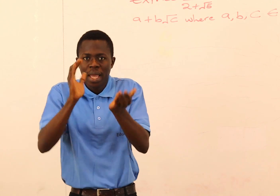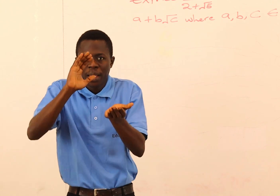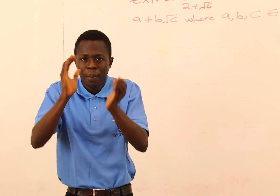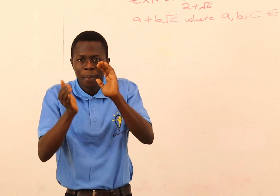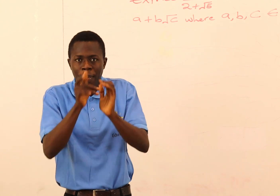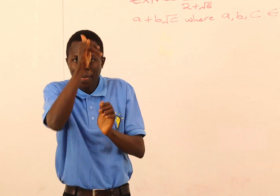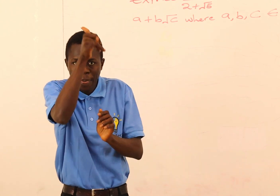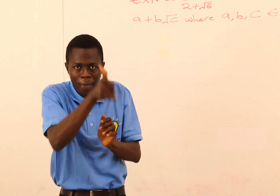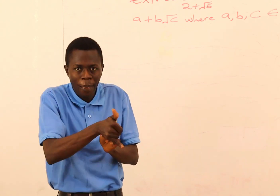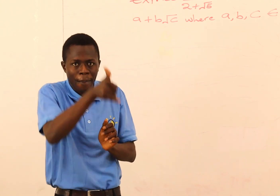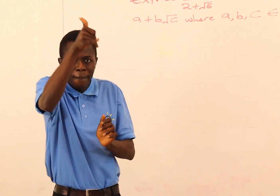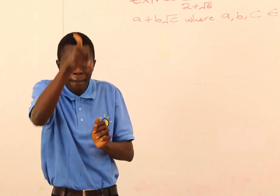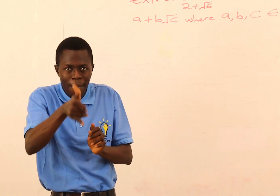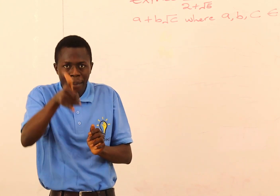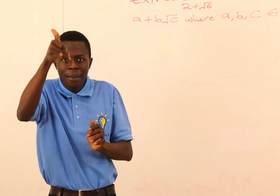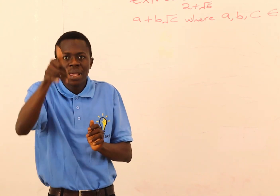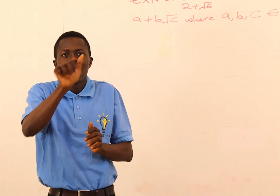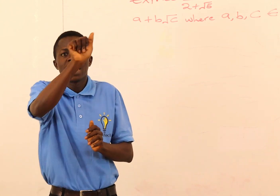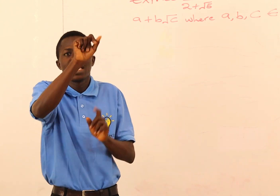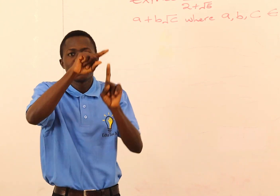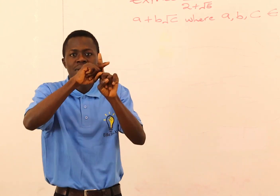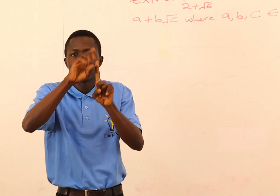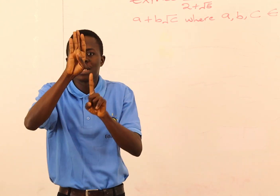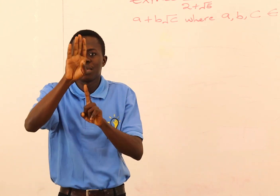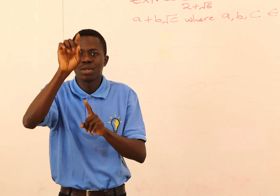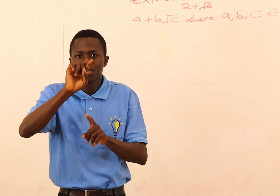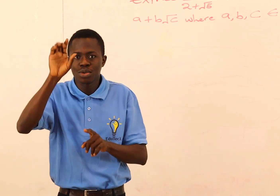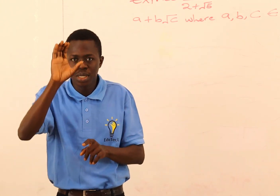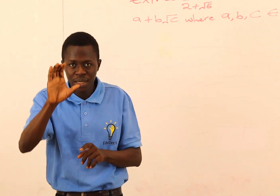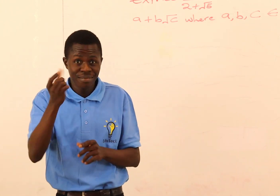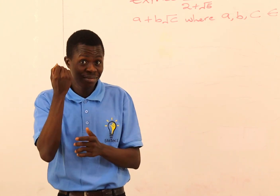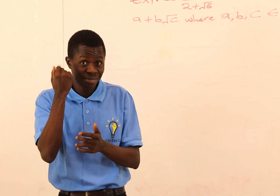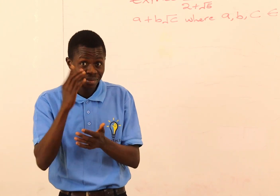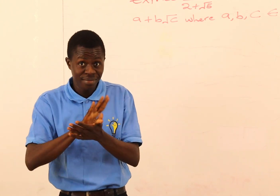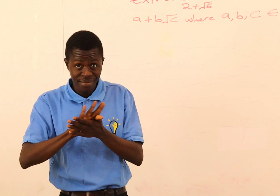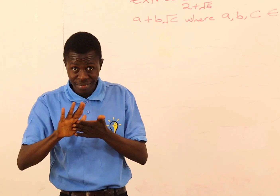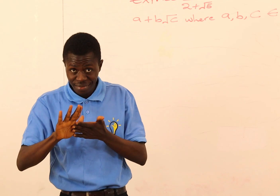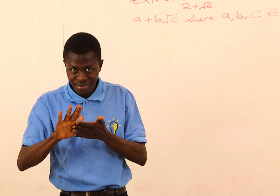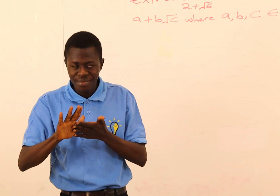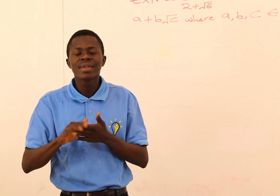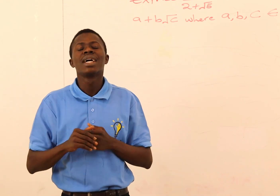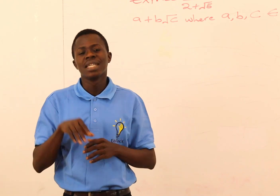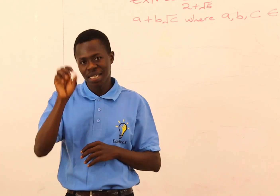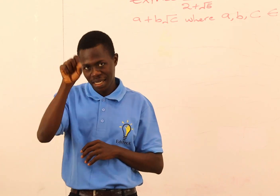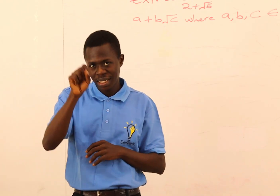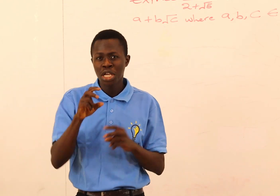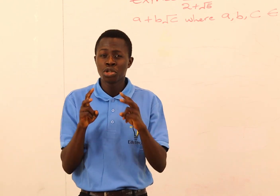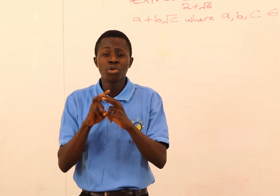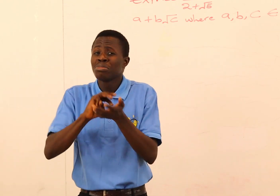So the answer that you get, you make sure that it is in the same format as you are seeing a plus b square